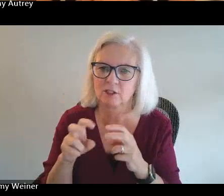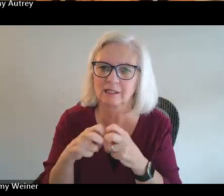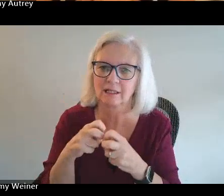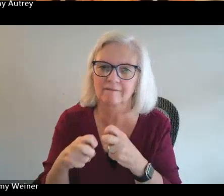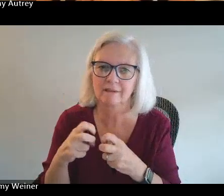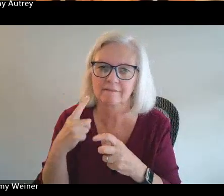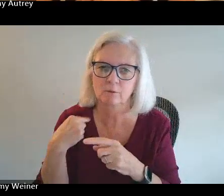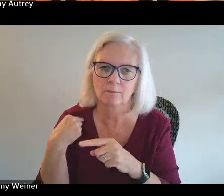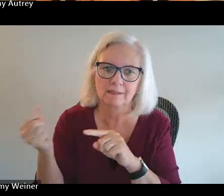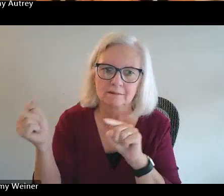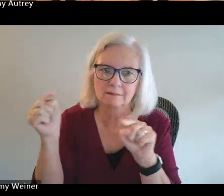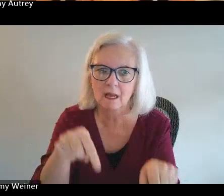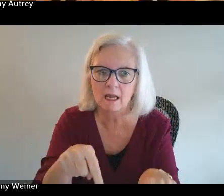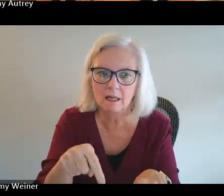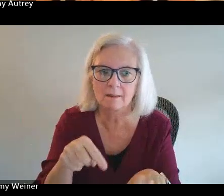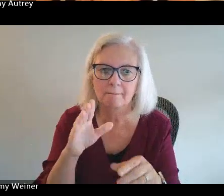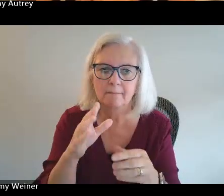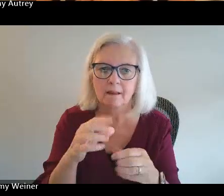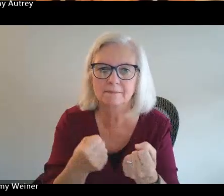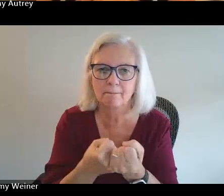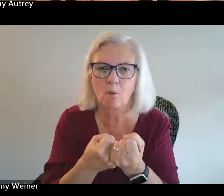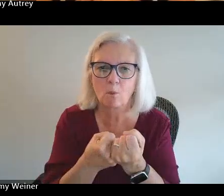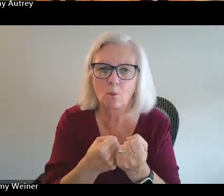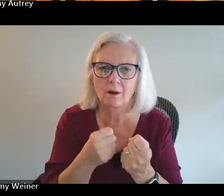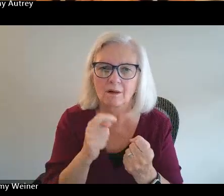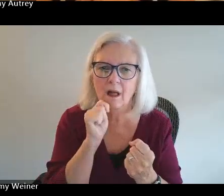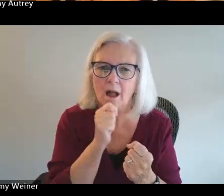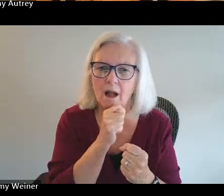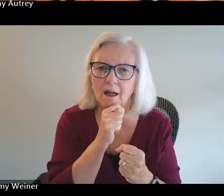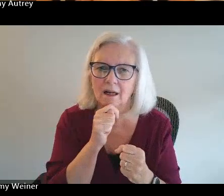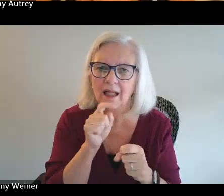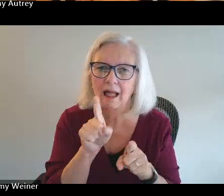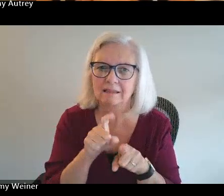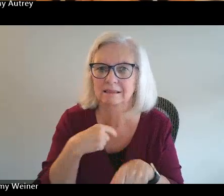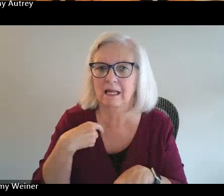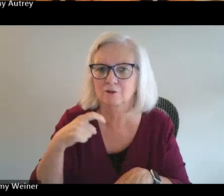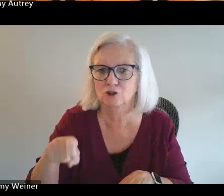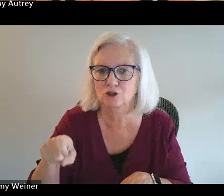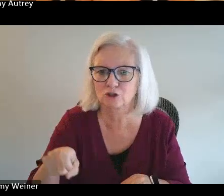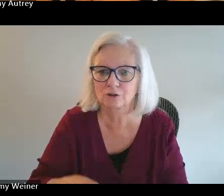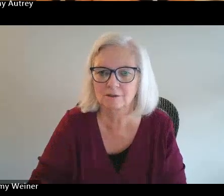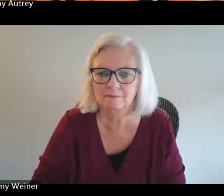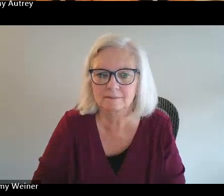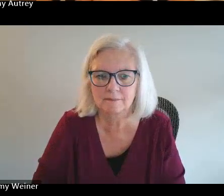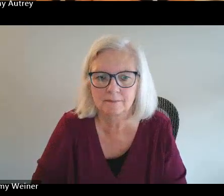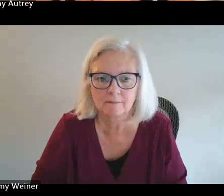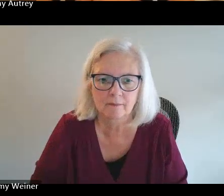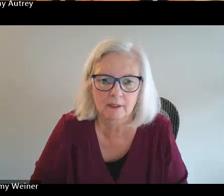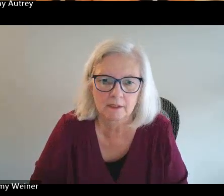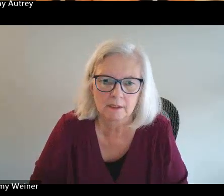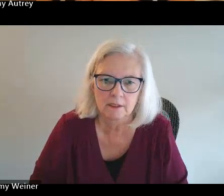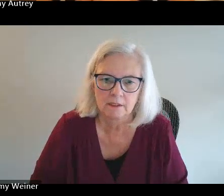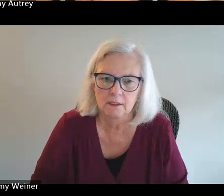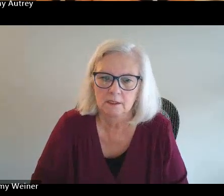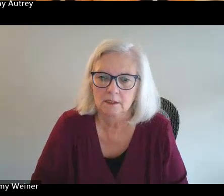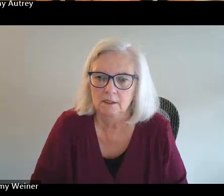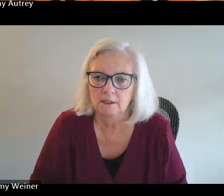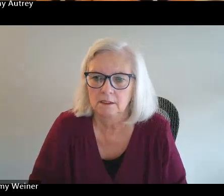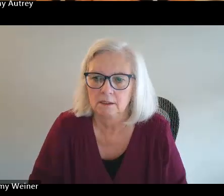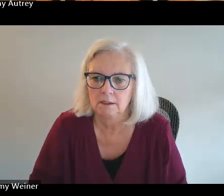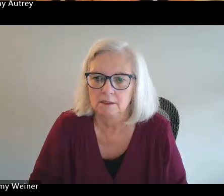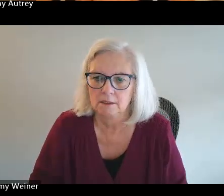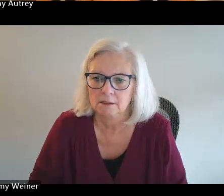So being out of state, that makes it very difficult for me to physically be there to support Sandy as I would